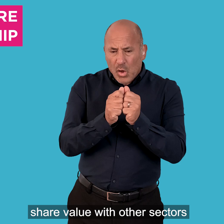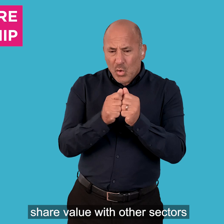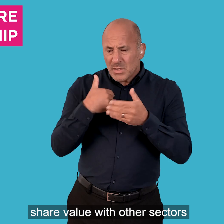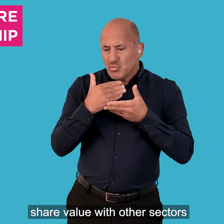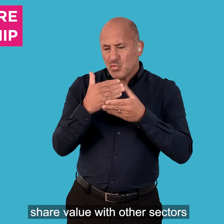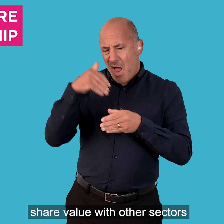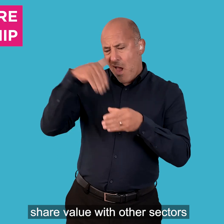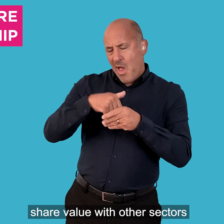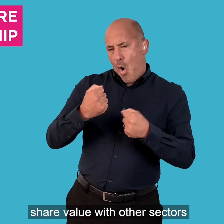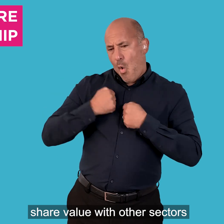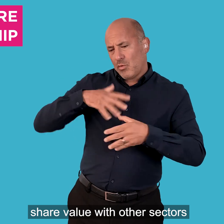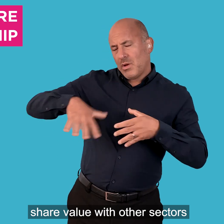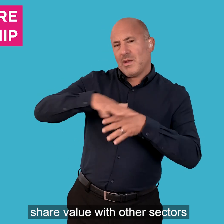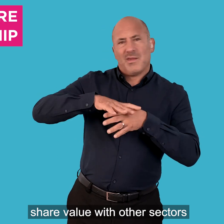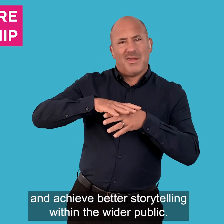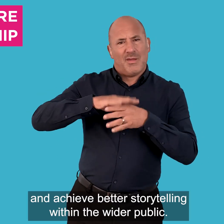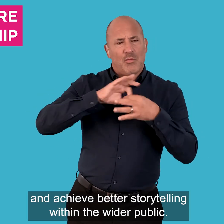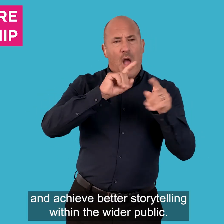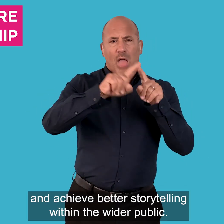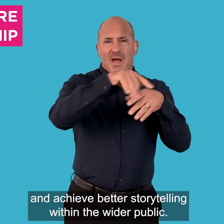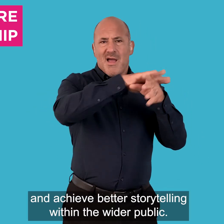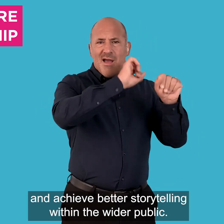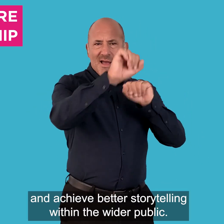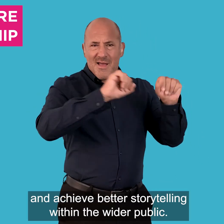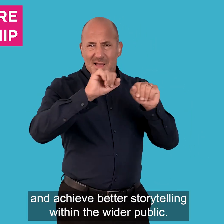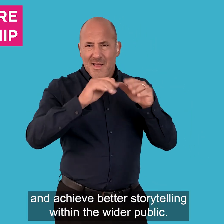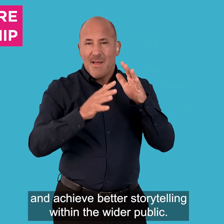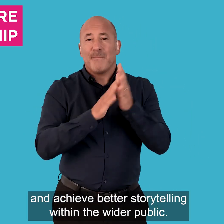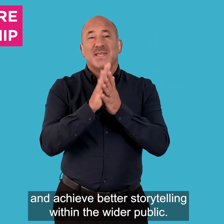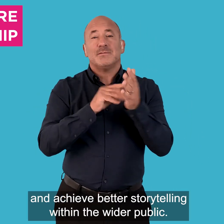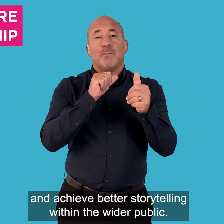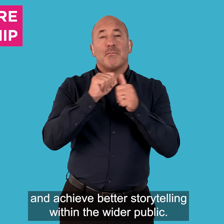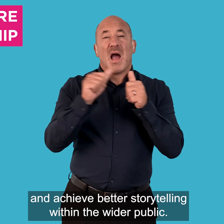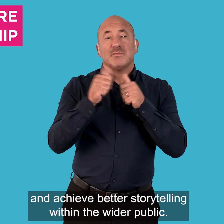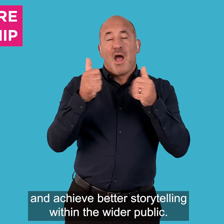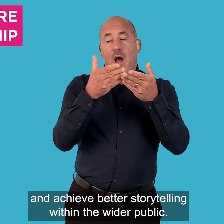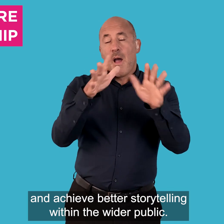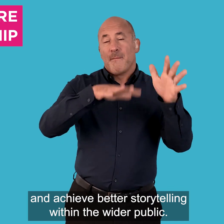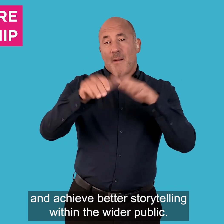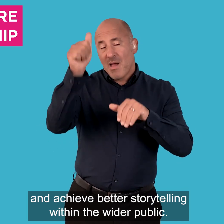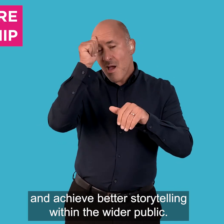share value with other sectors, and achieve better storytelling within the wider public.